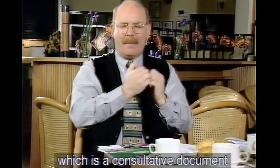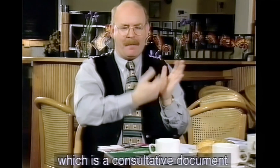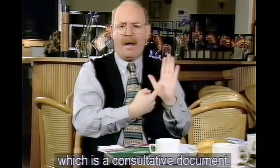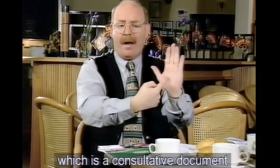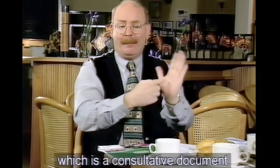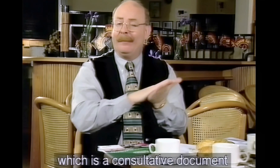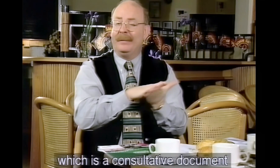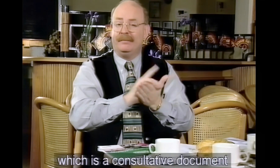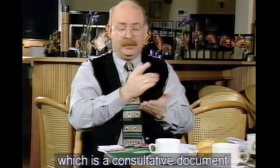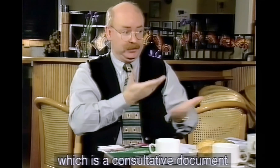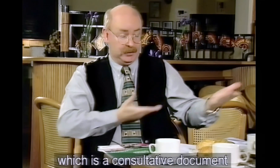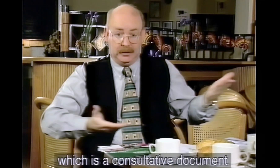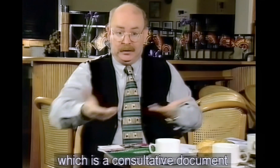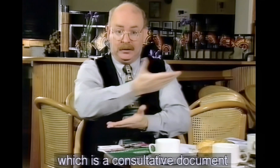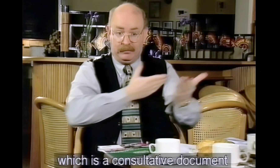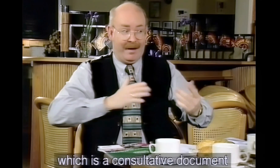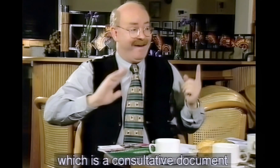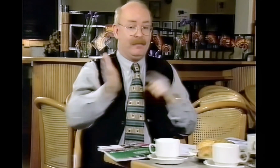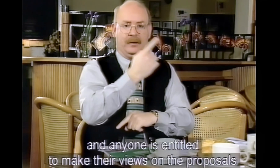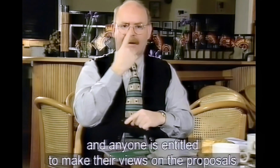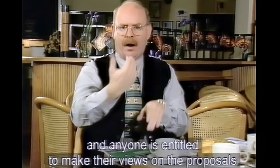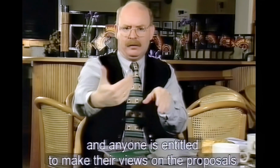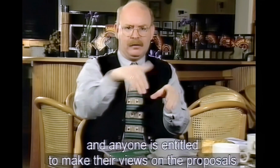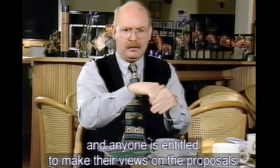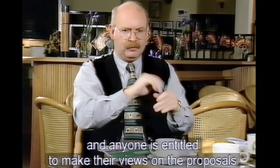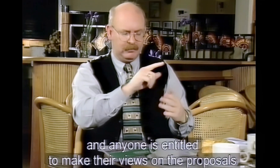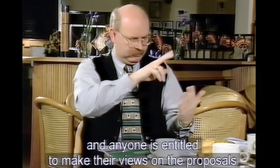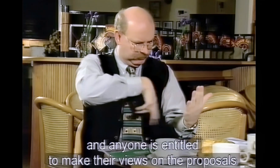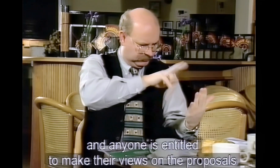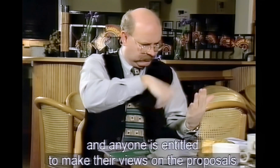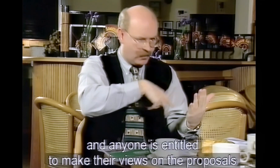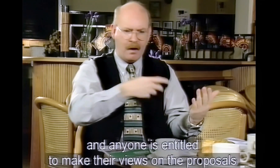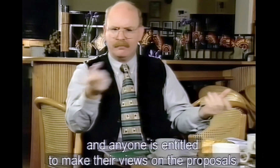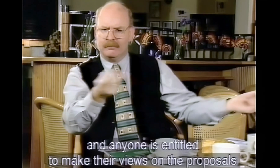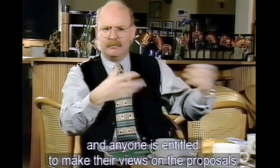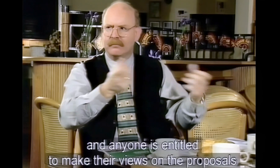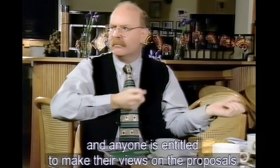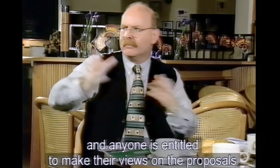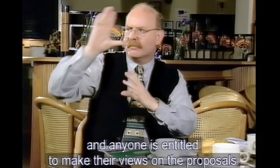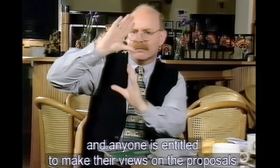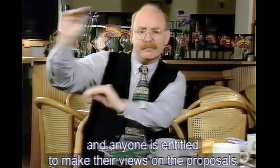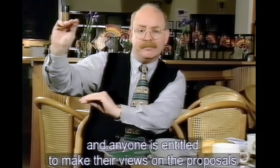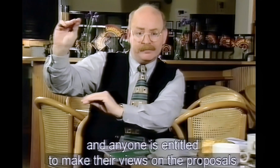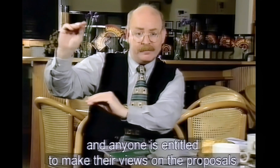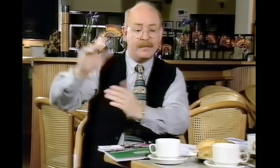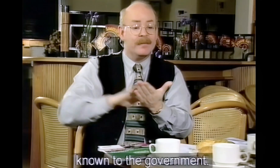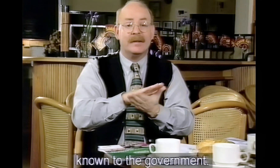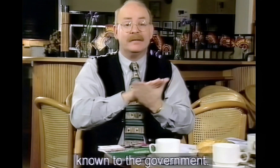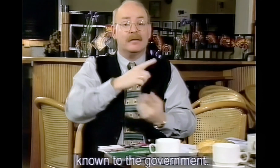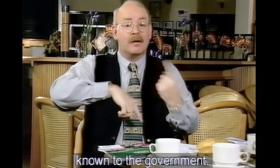is a consultative document, and anyone is entitled to make their views on the proposals known to the government. After all the